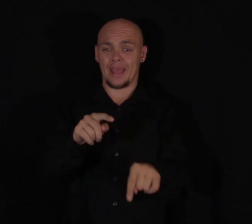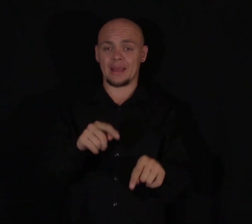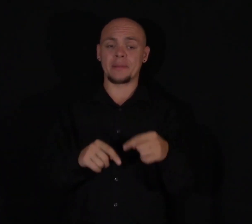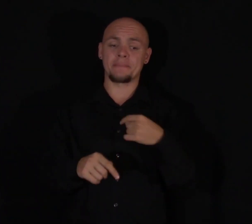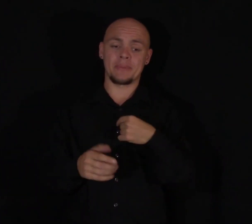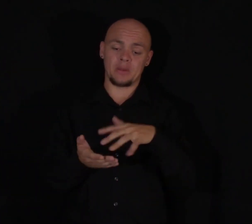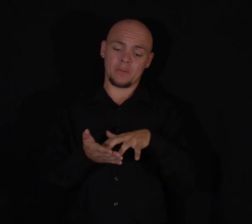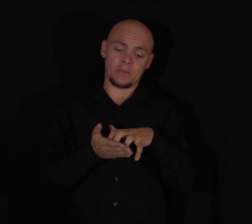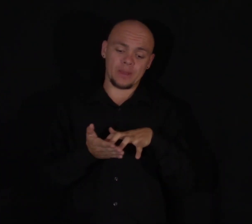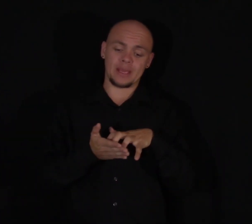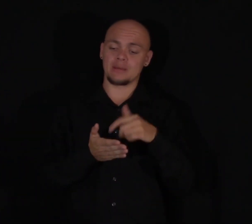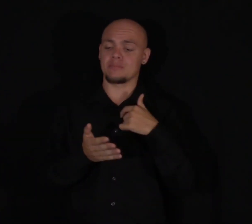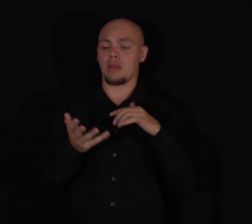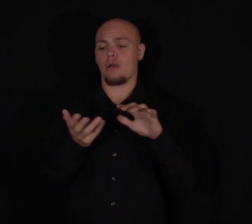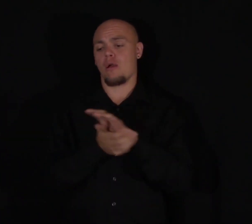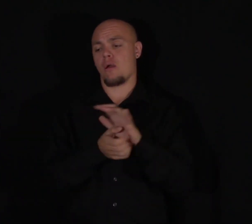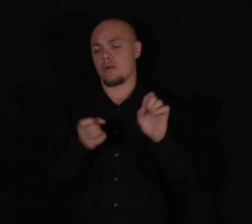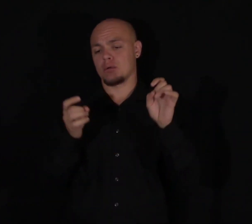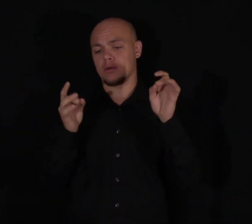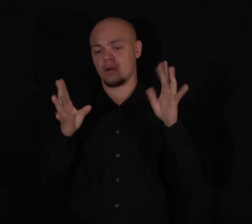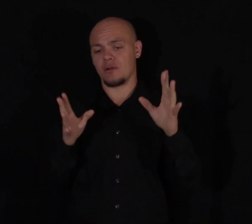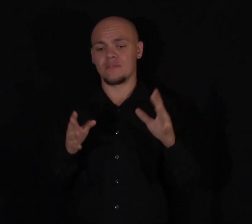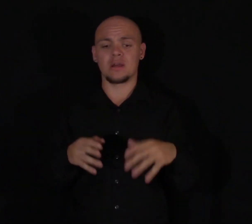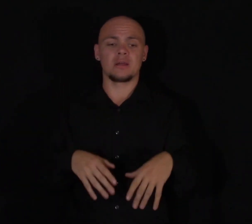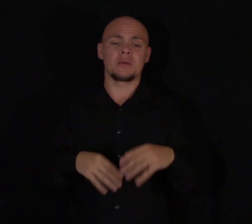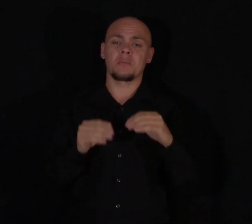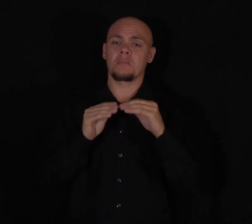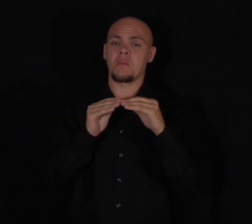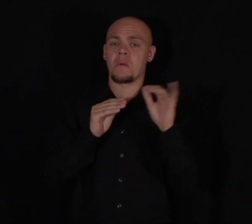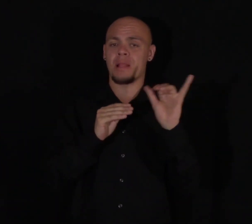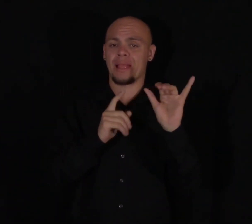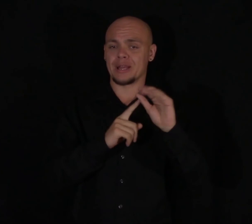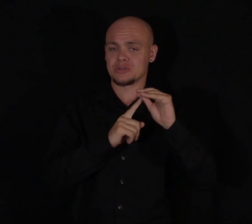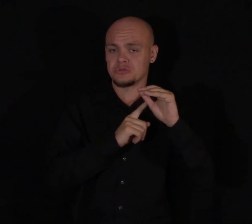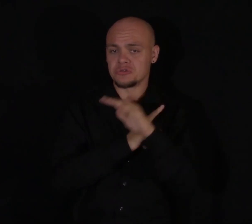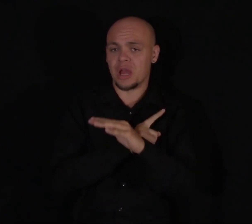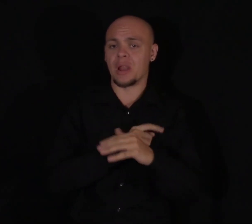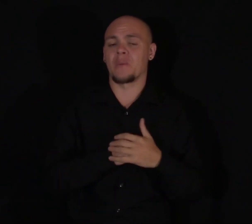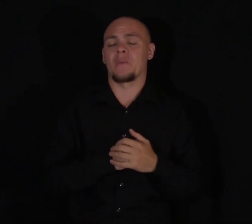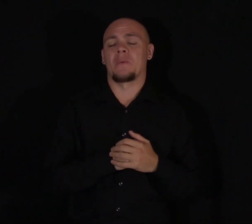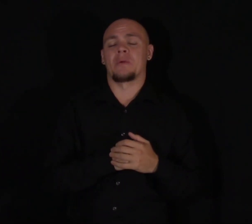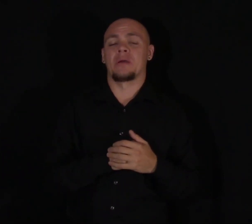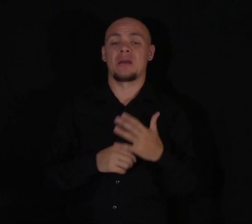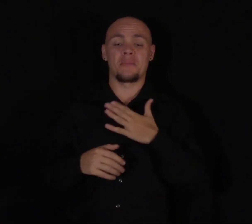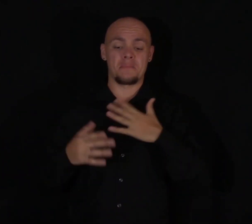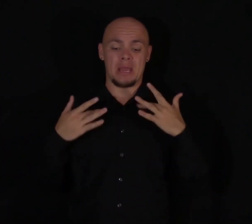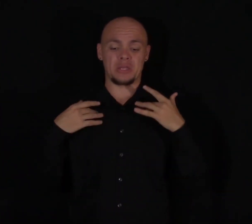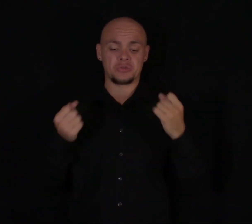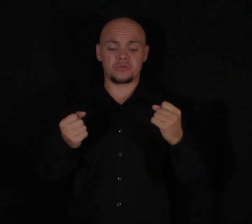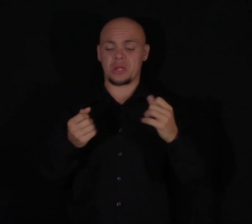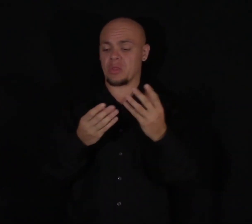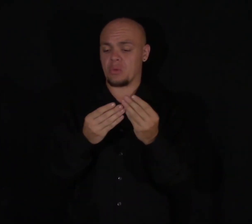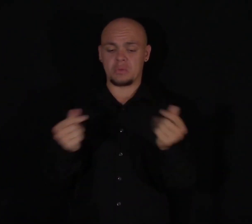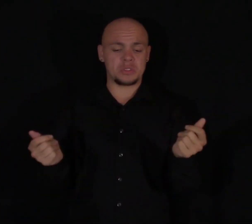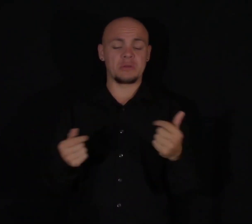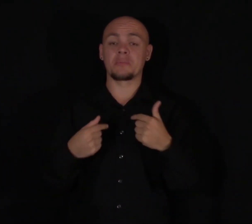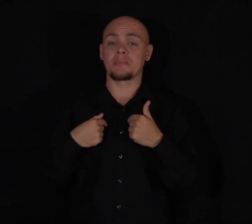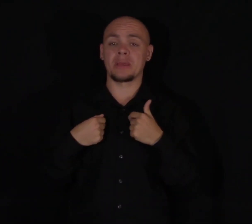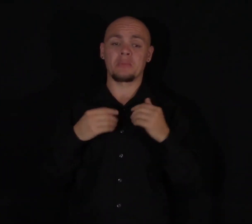shattered wreck, the shadow of a human being. My strength was gone. I was a mere skeleton, and